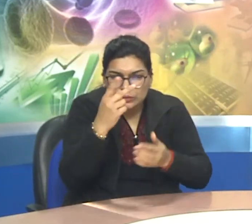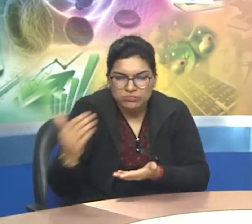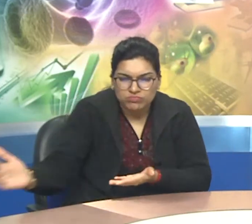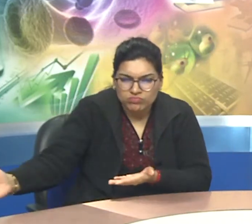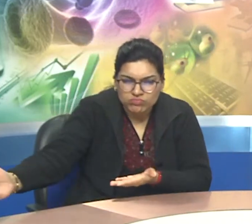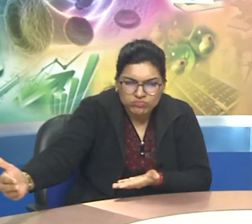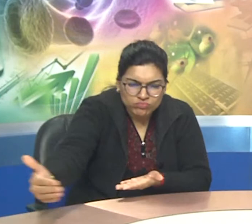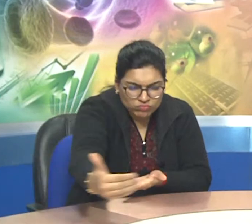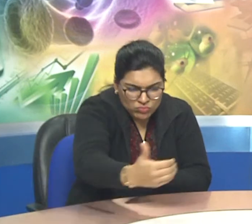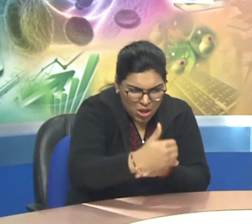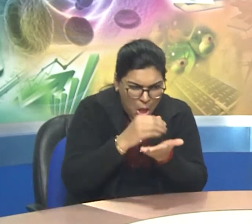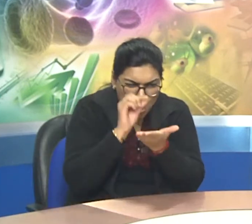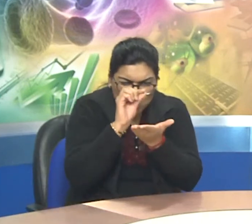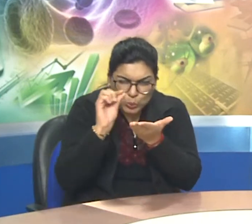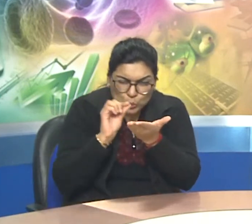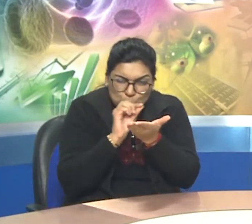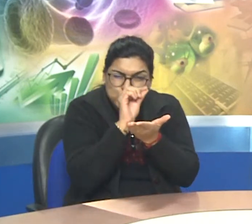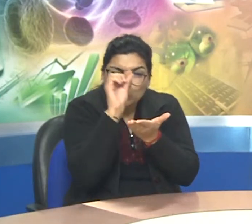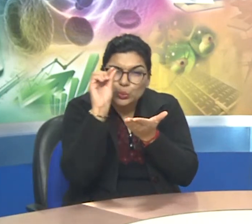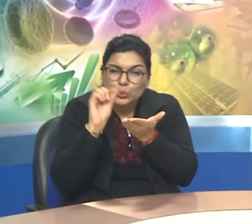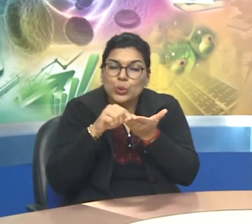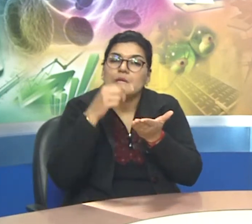Culets are the broken particles